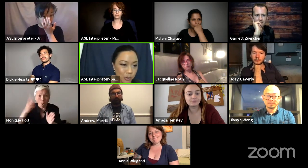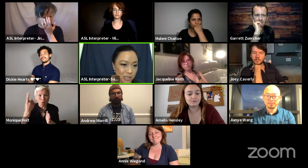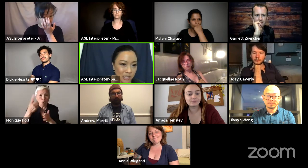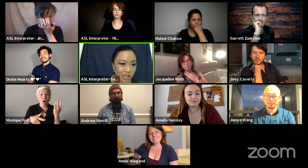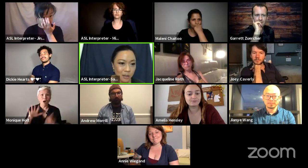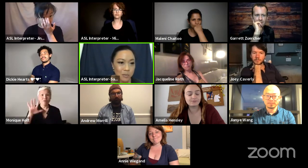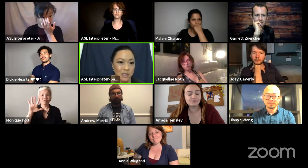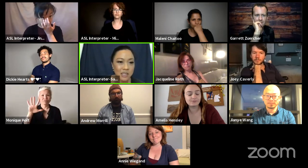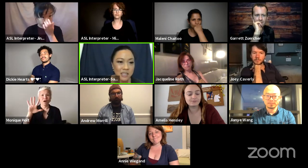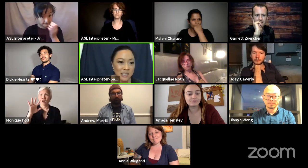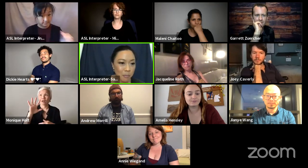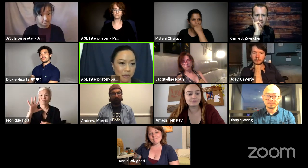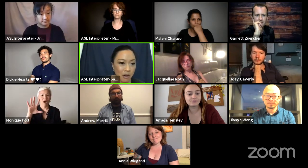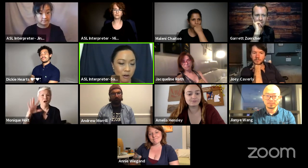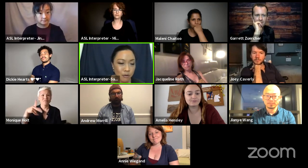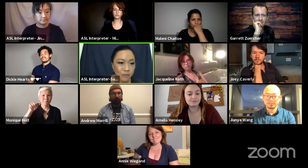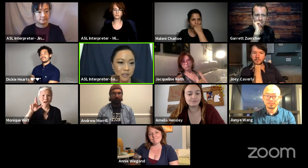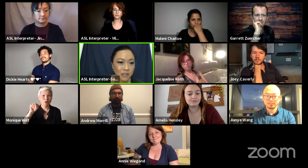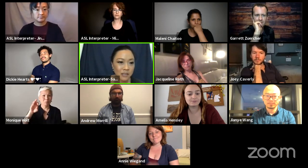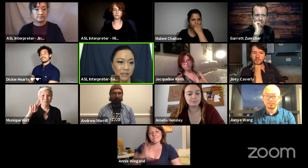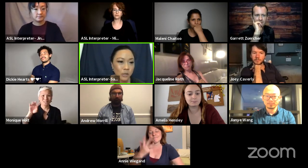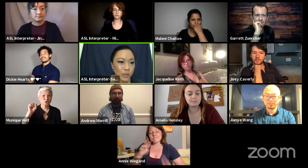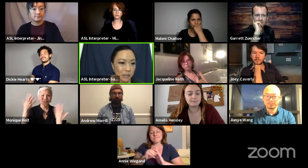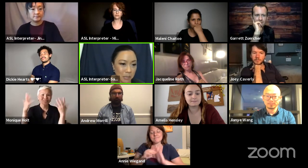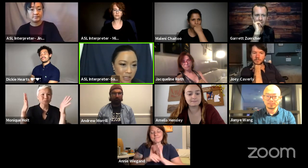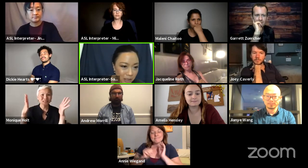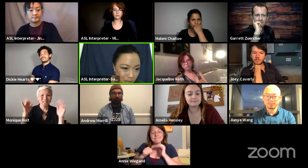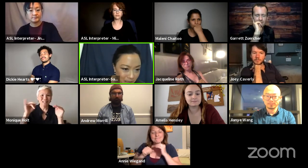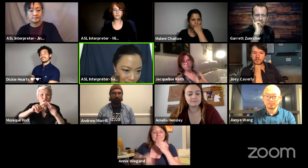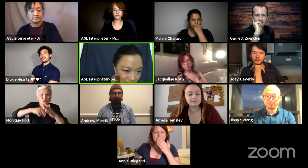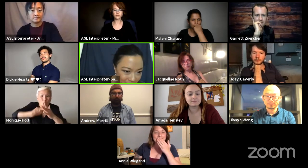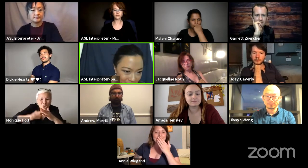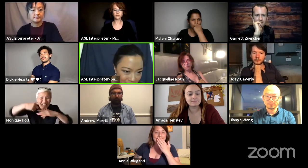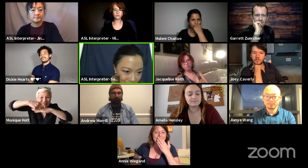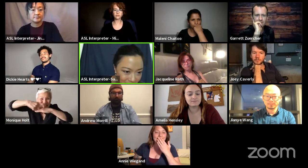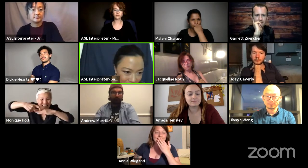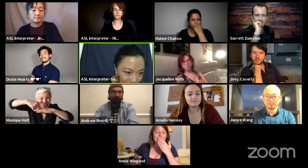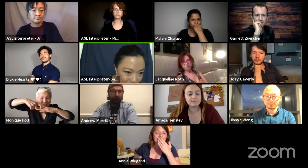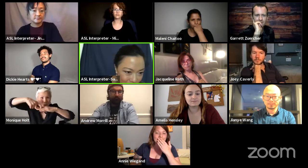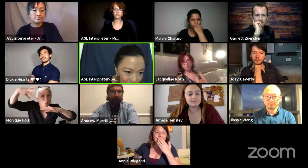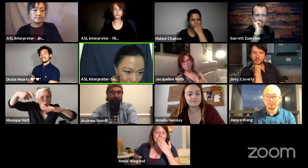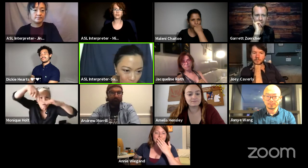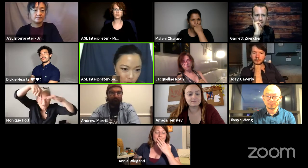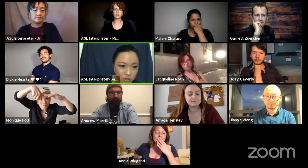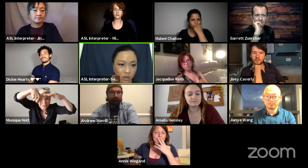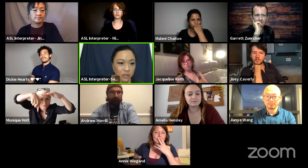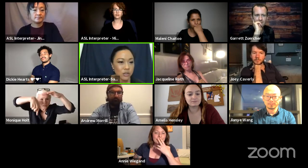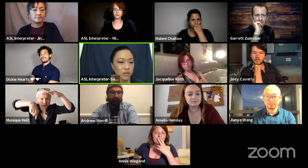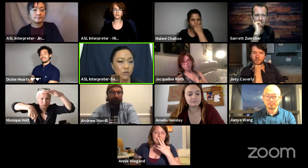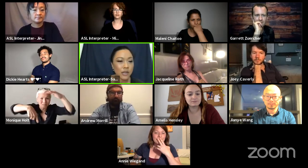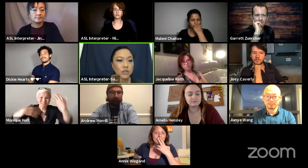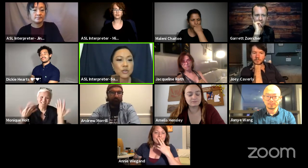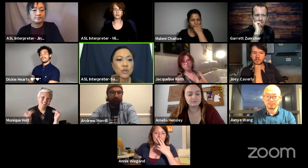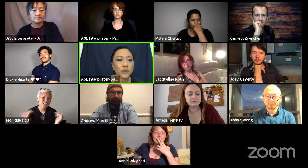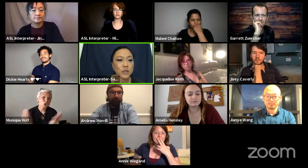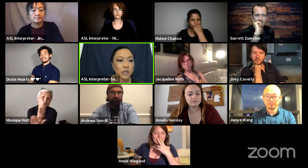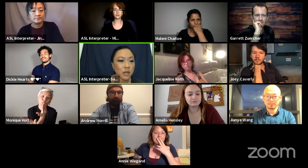and the names and the depth of the linguistic meaning behind things. You know, we're just starting to scratch the surface when it comes